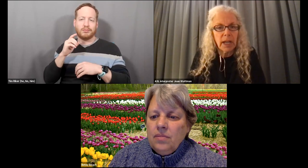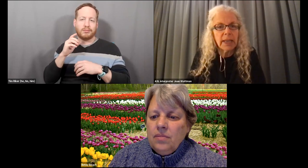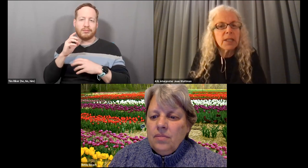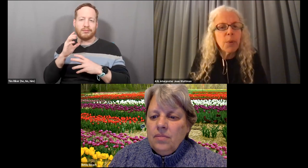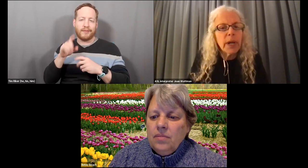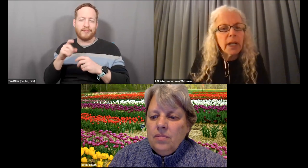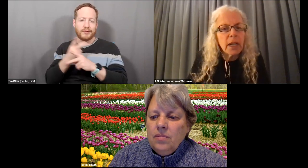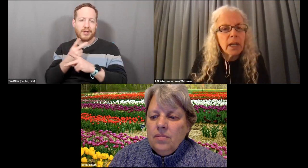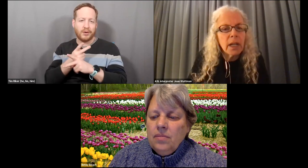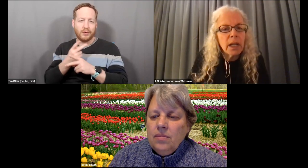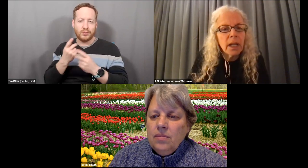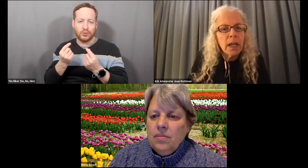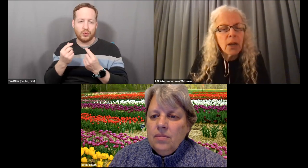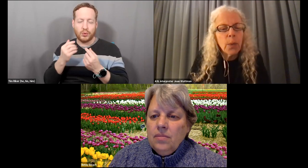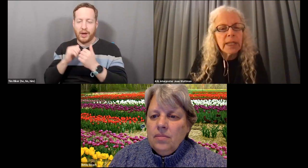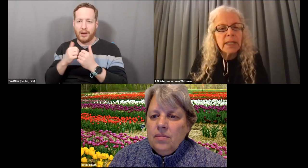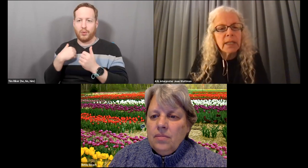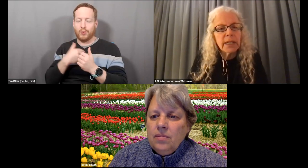At this point, we still need to